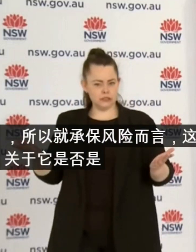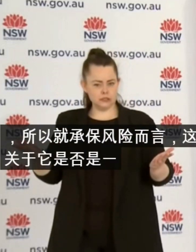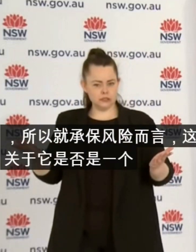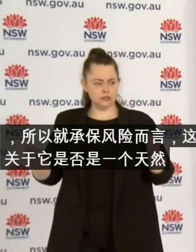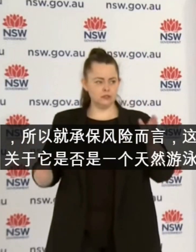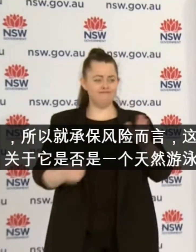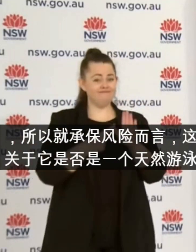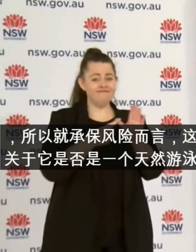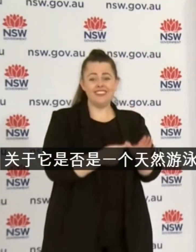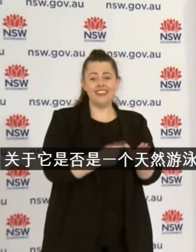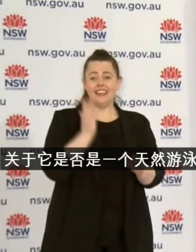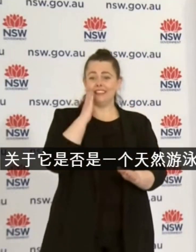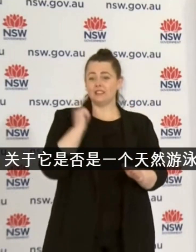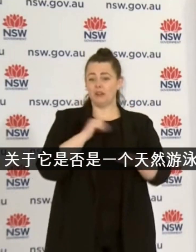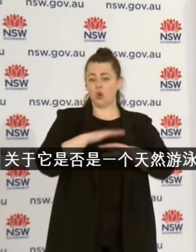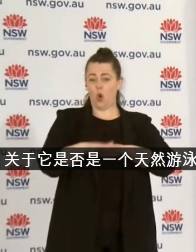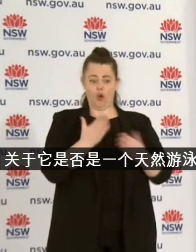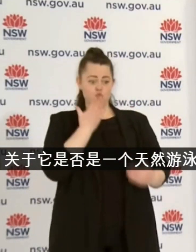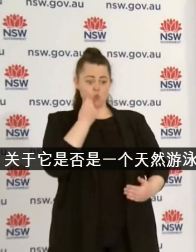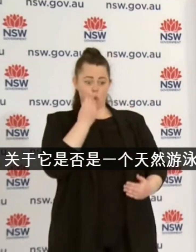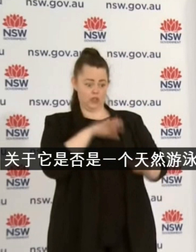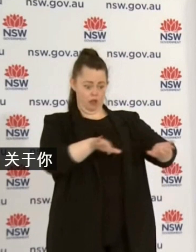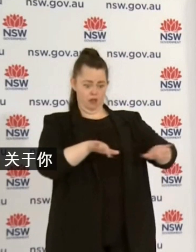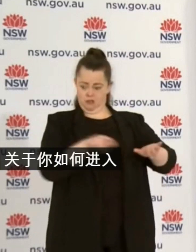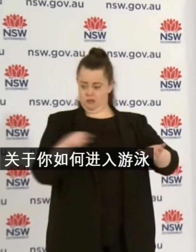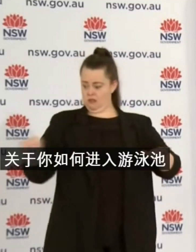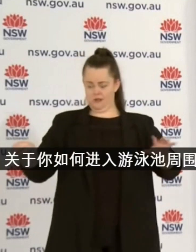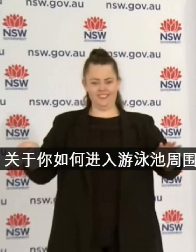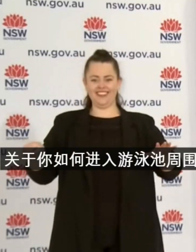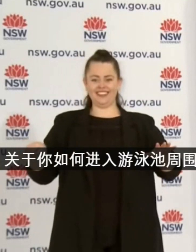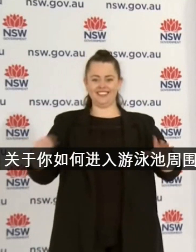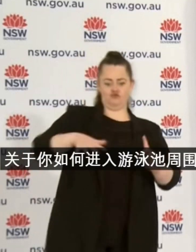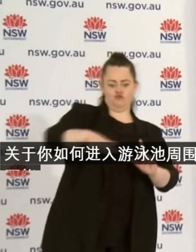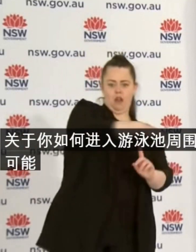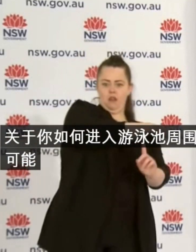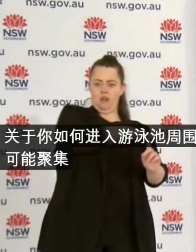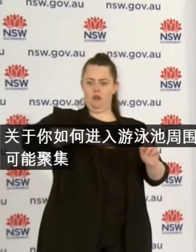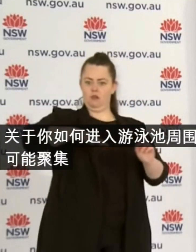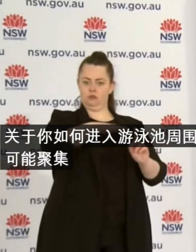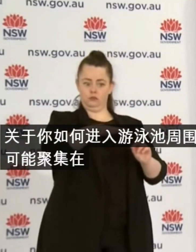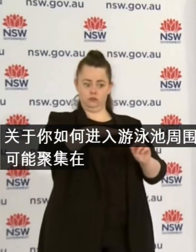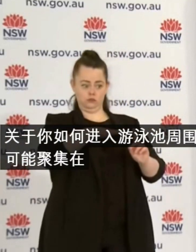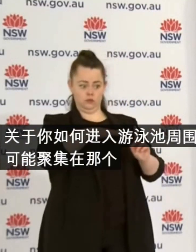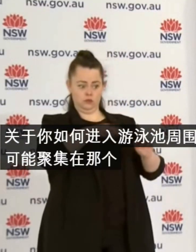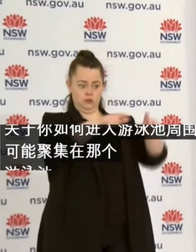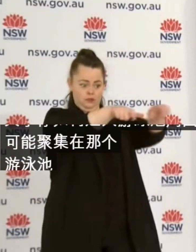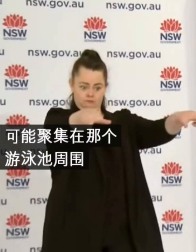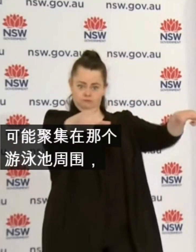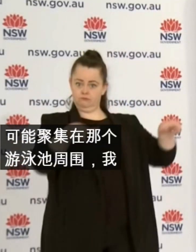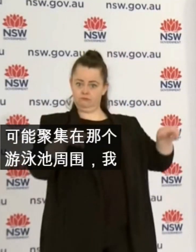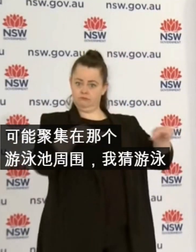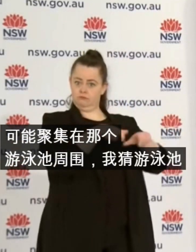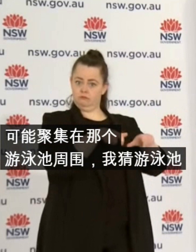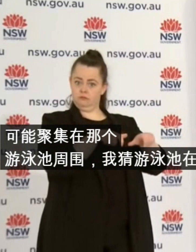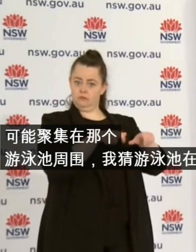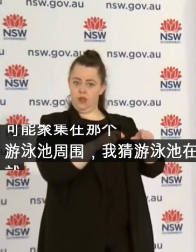if it's a natural pool or not. It's more about the facilities that surround that, how you get into the pool, whether you're likely to congregate around that pool, and I